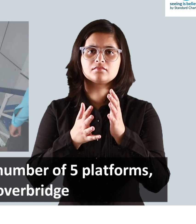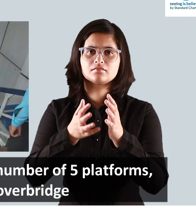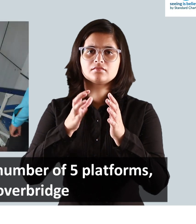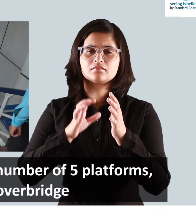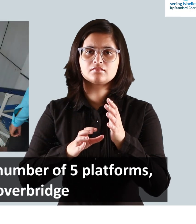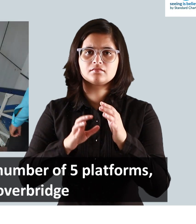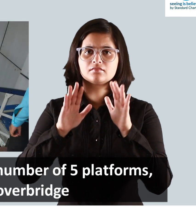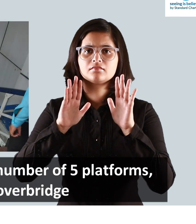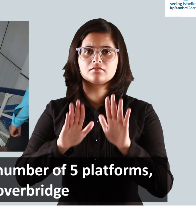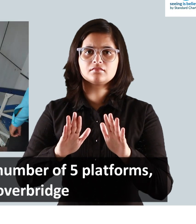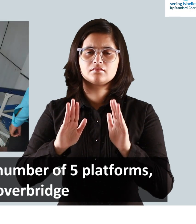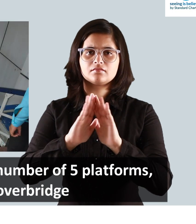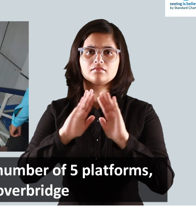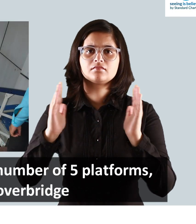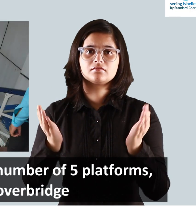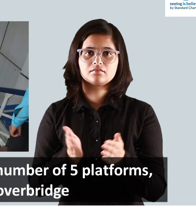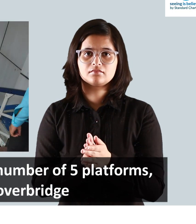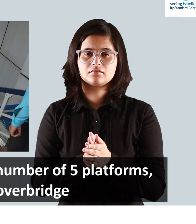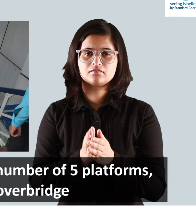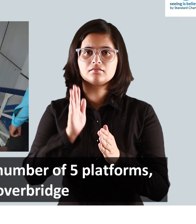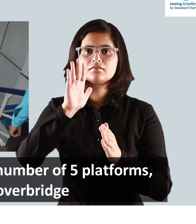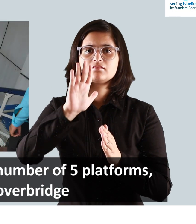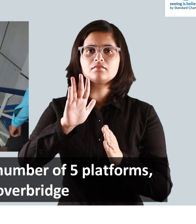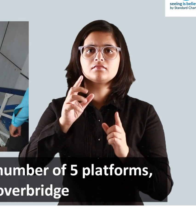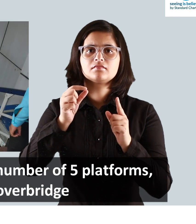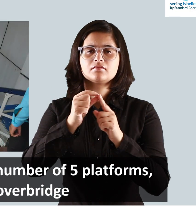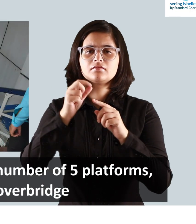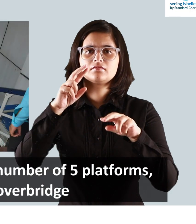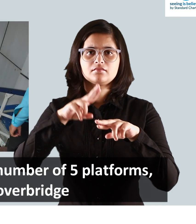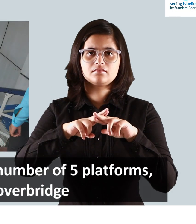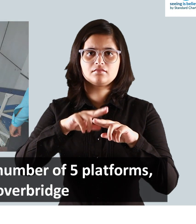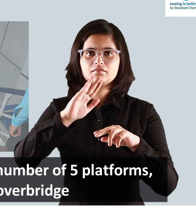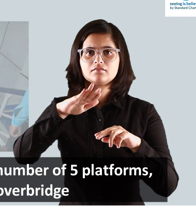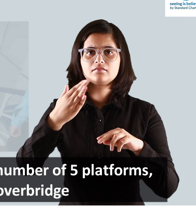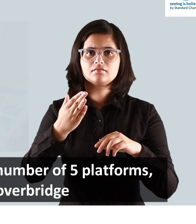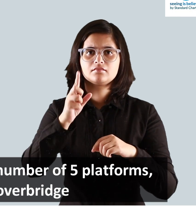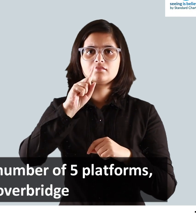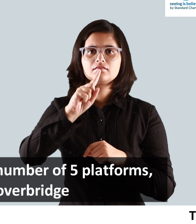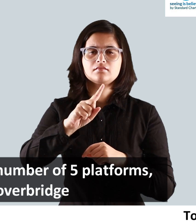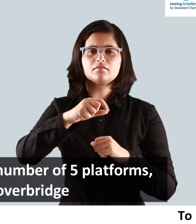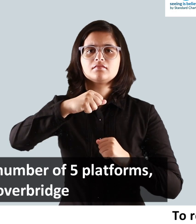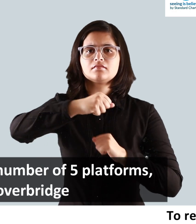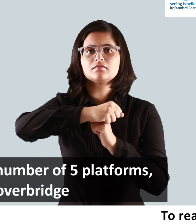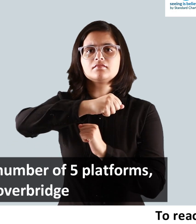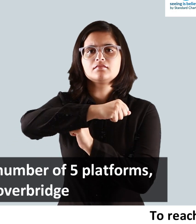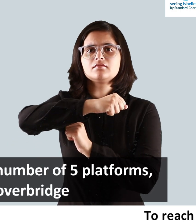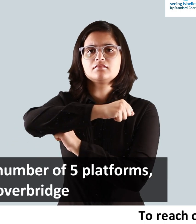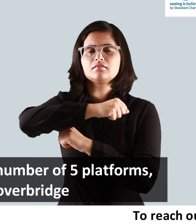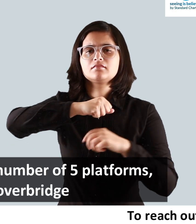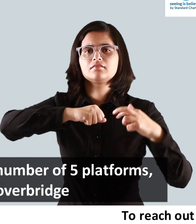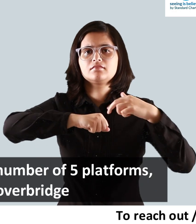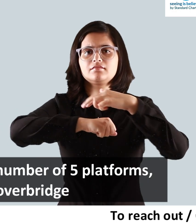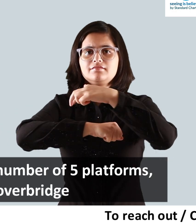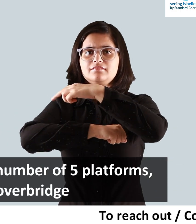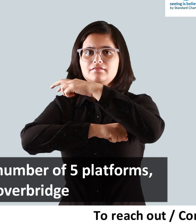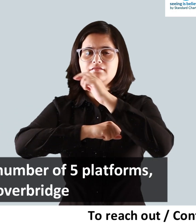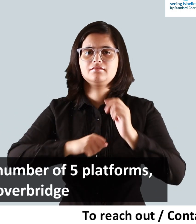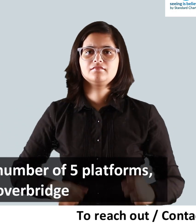This station has a total number of 5 platforms and 1 foot-over bridge.